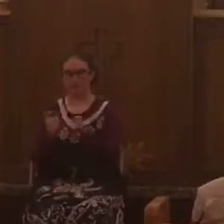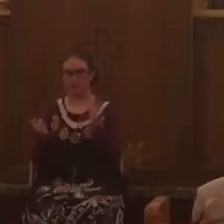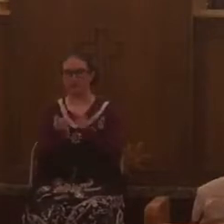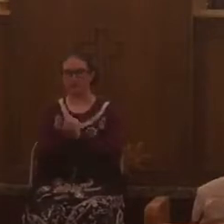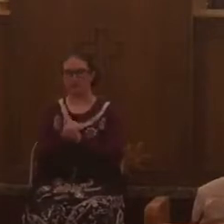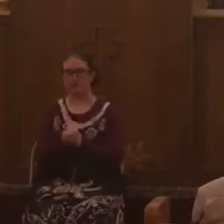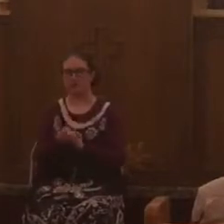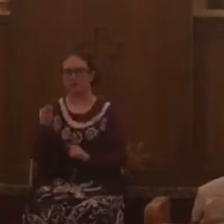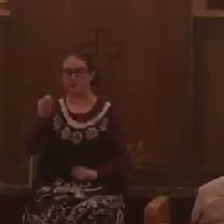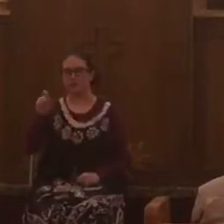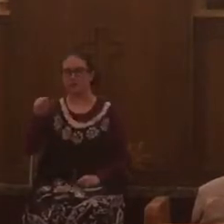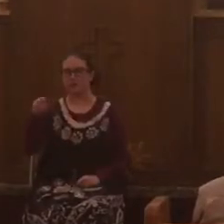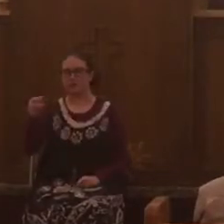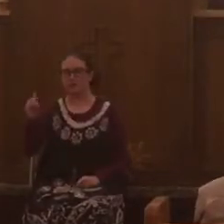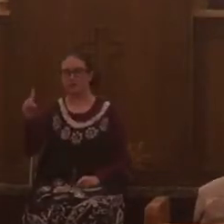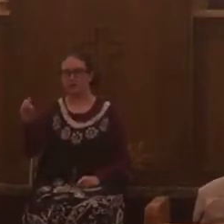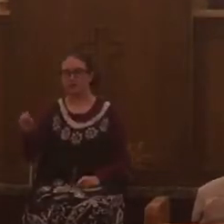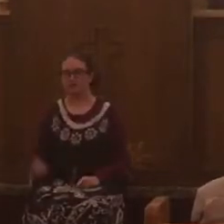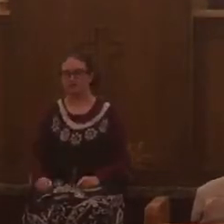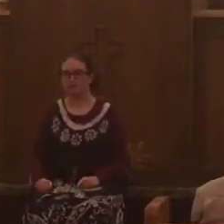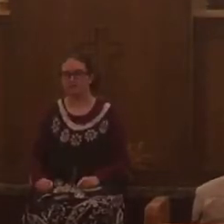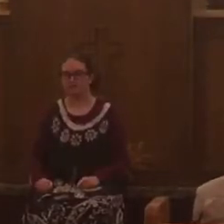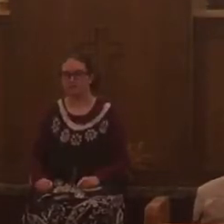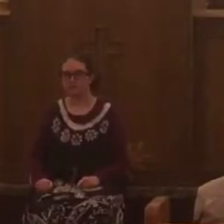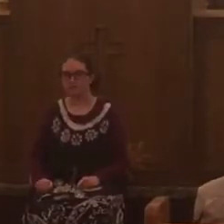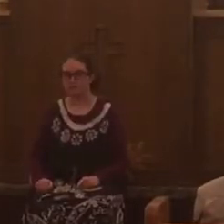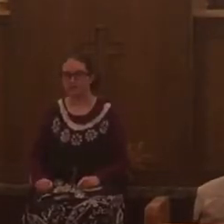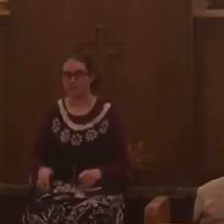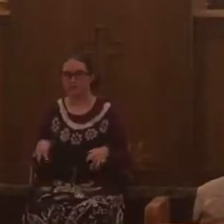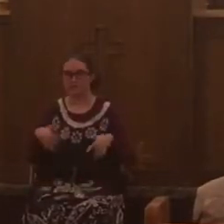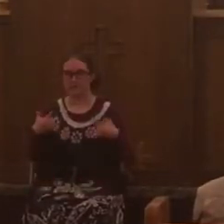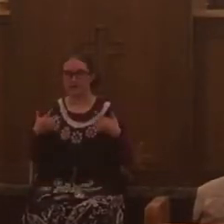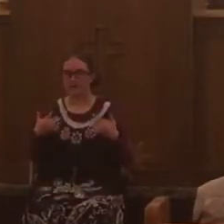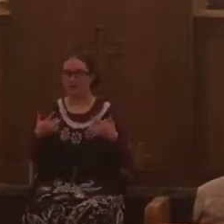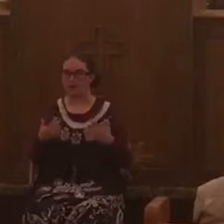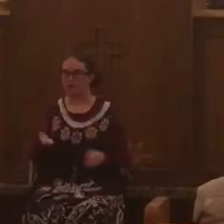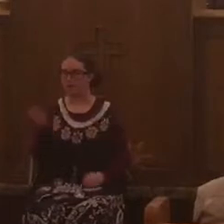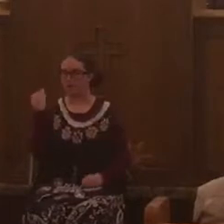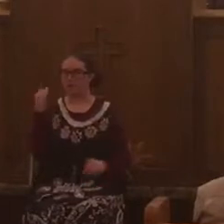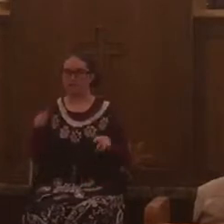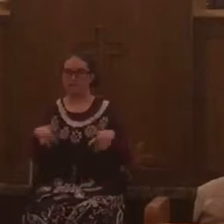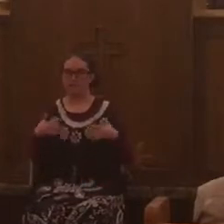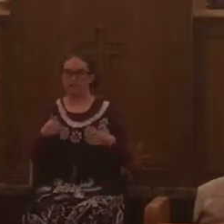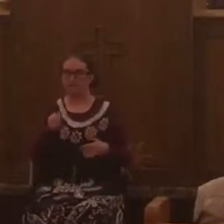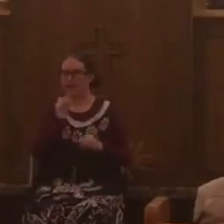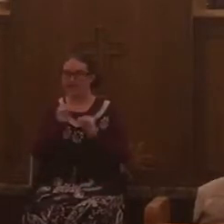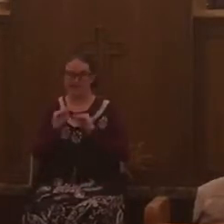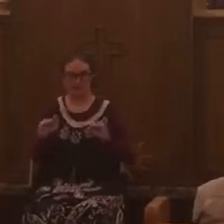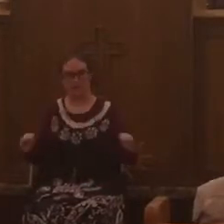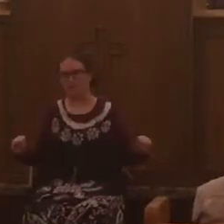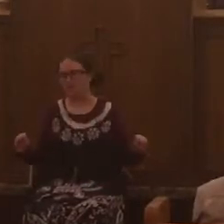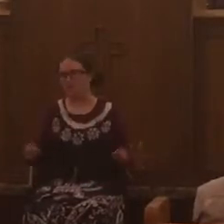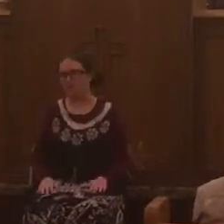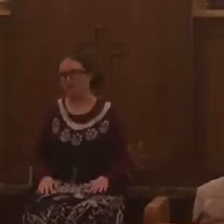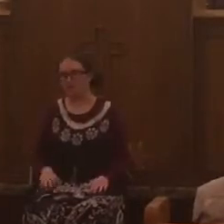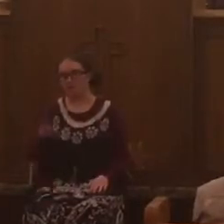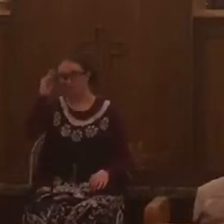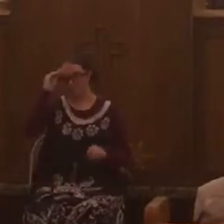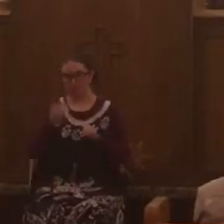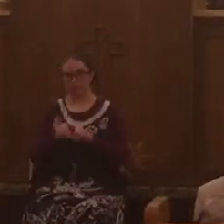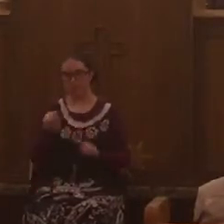are going to be pulled down in this city is with a praying church and a fasting church. Yeah. Hallelujah.